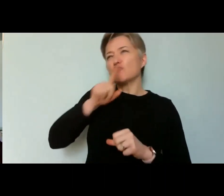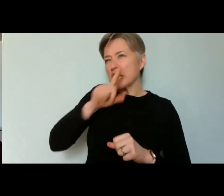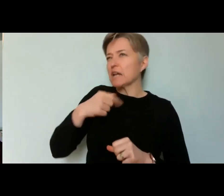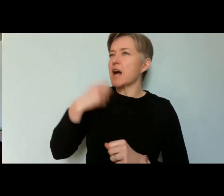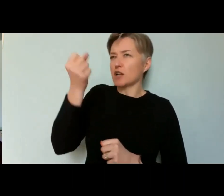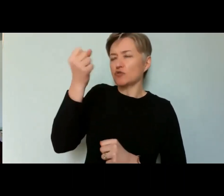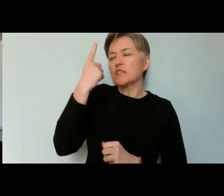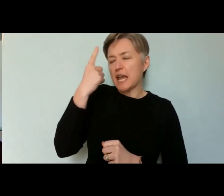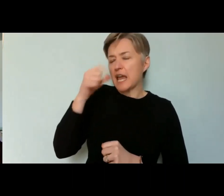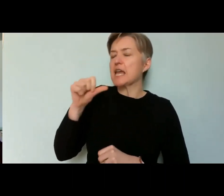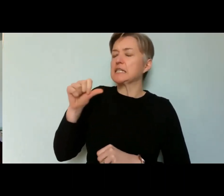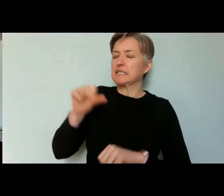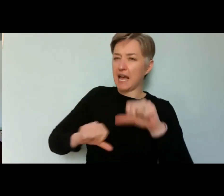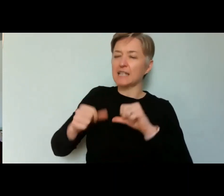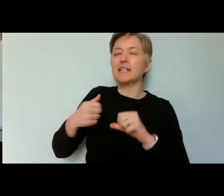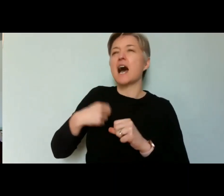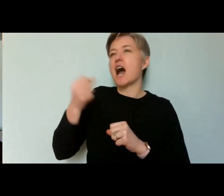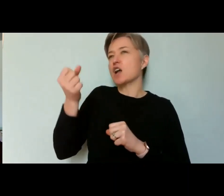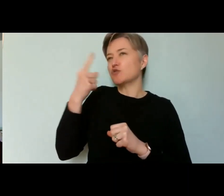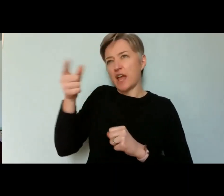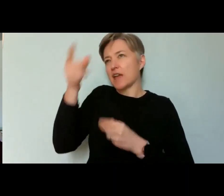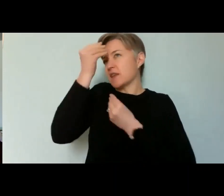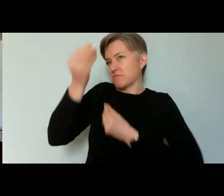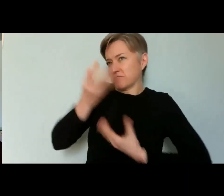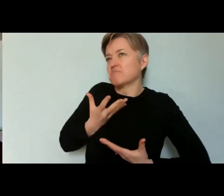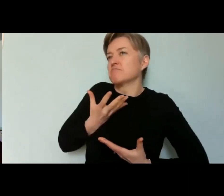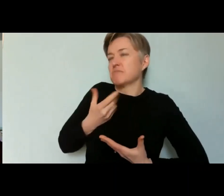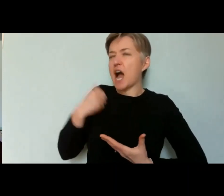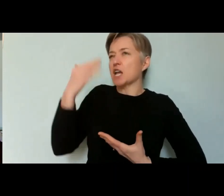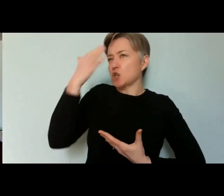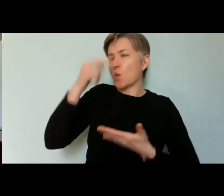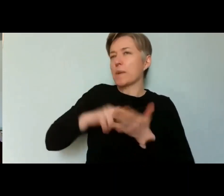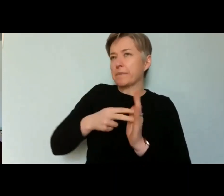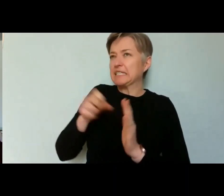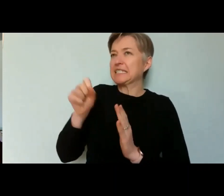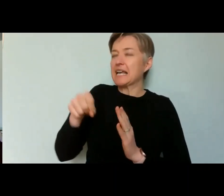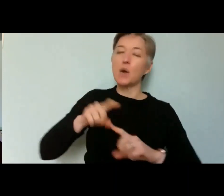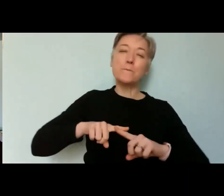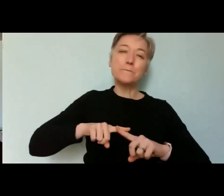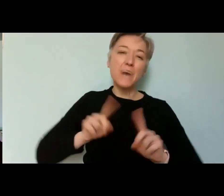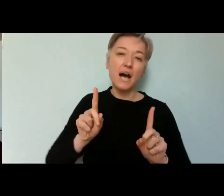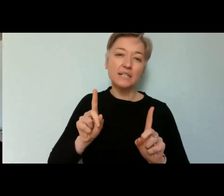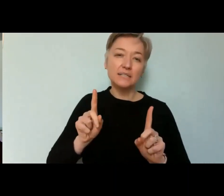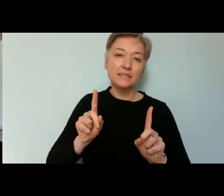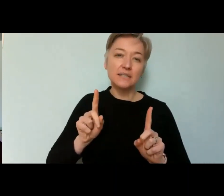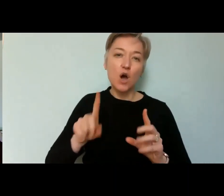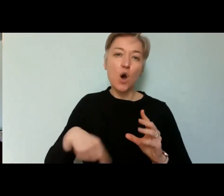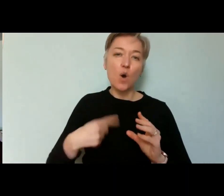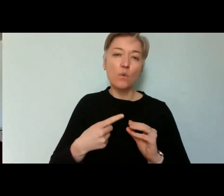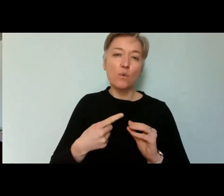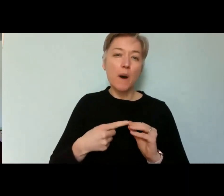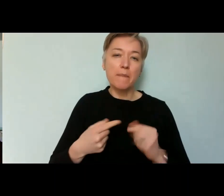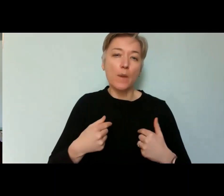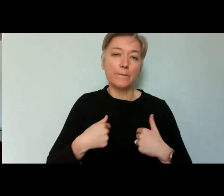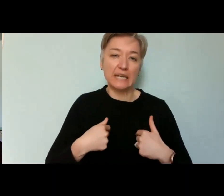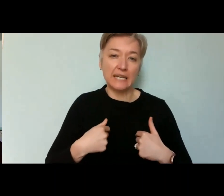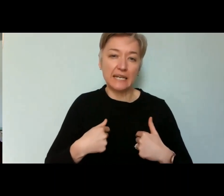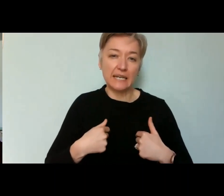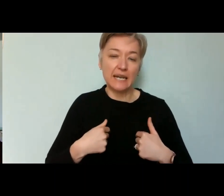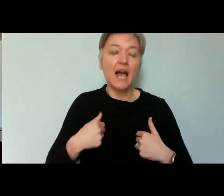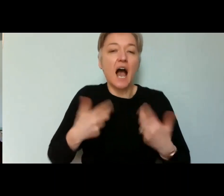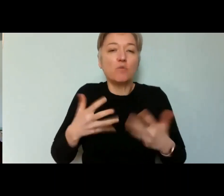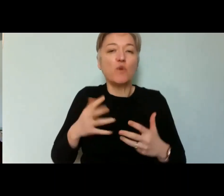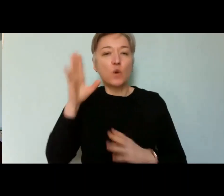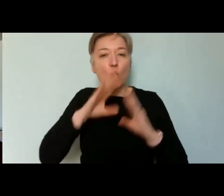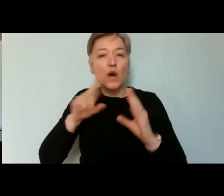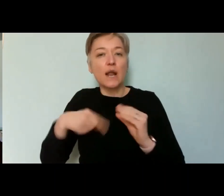science. I know what they told me. I know what that means. But what about me? I'm already worried about my condition.